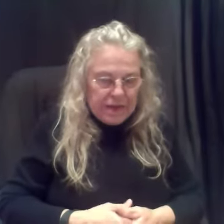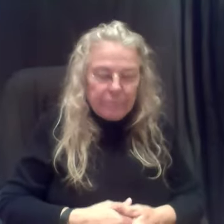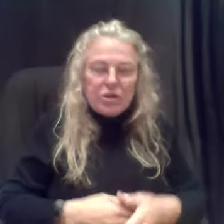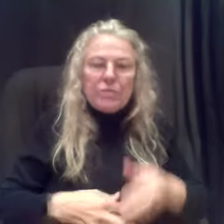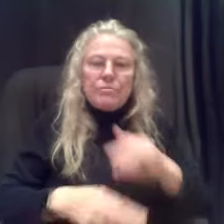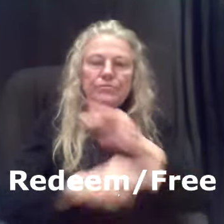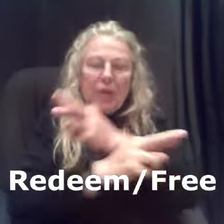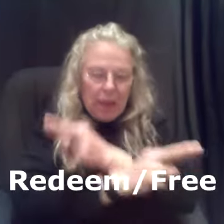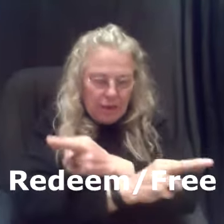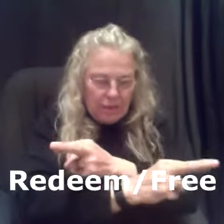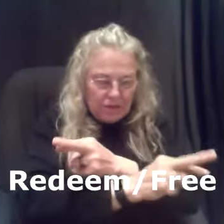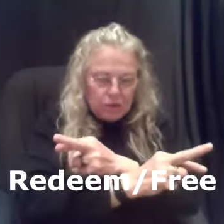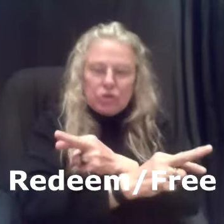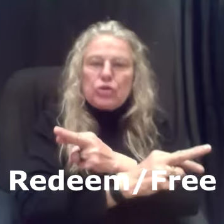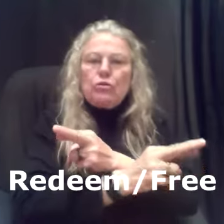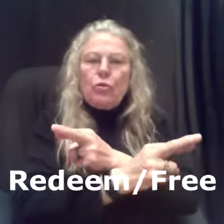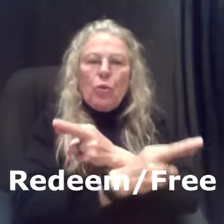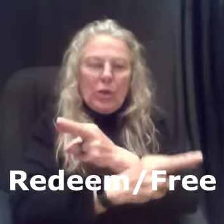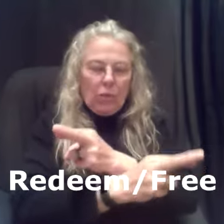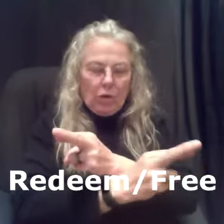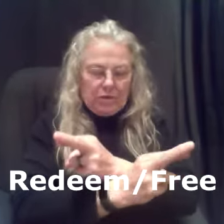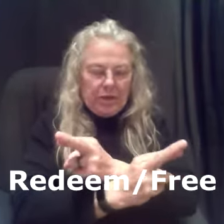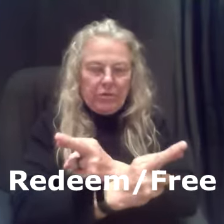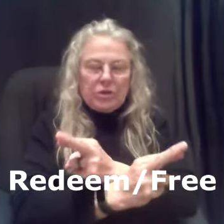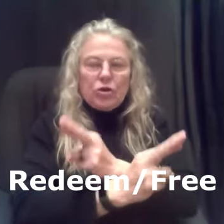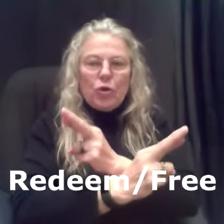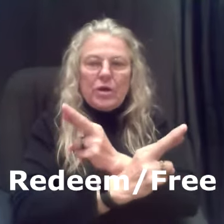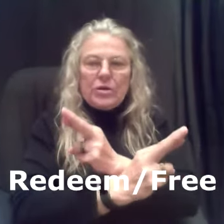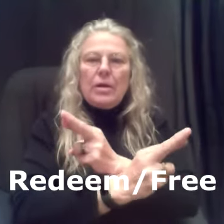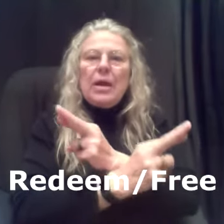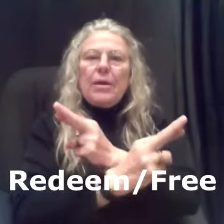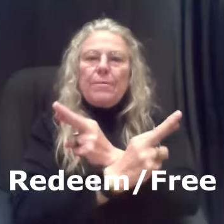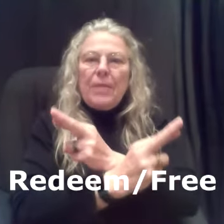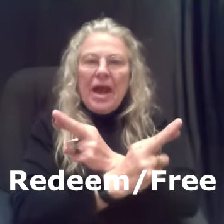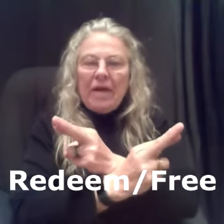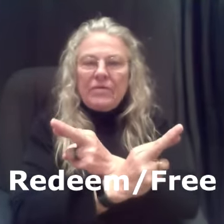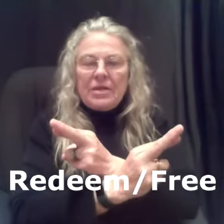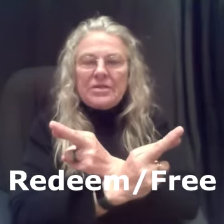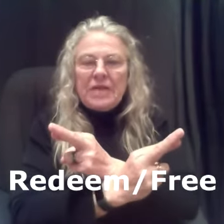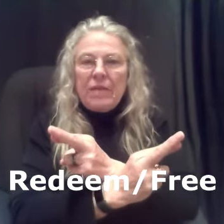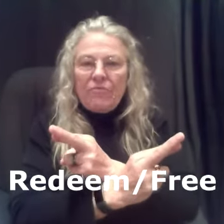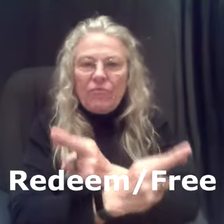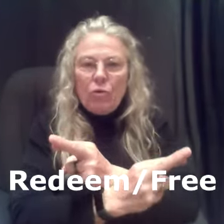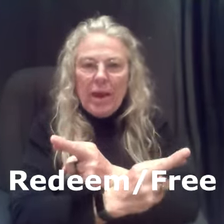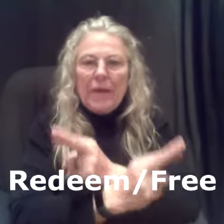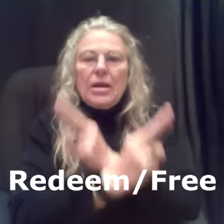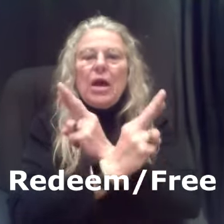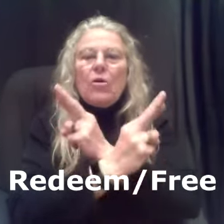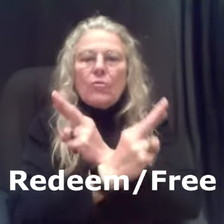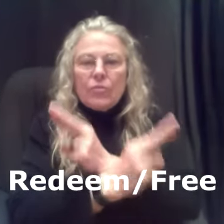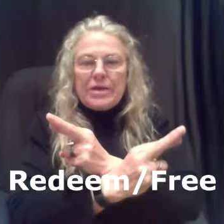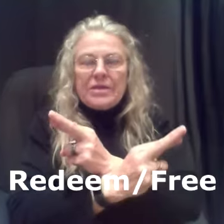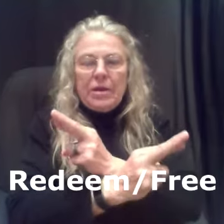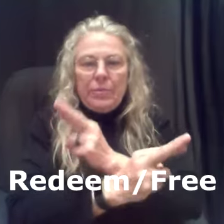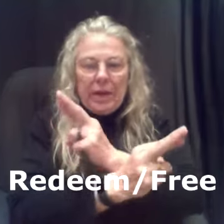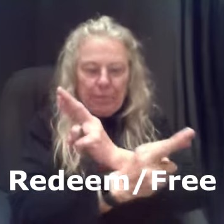Redemption, there's two words here that you're going to have in this same format. Risen, being bound